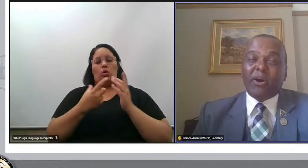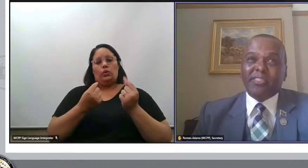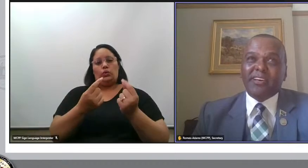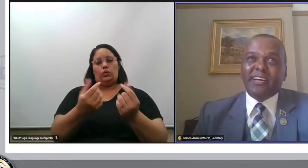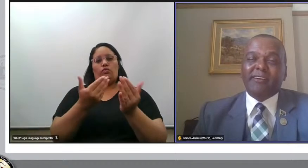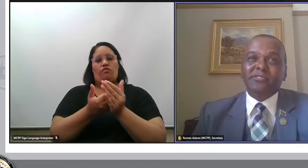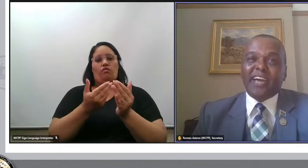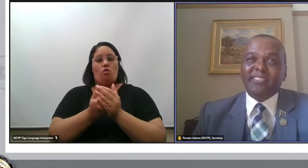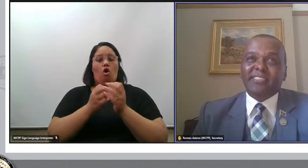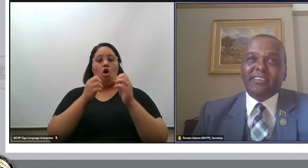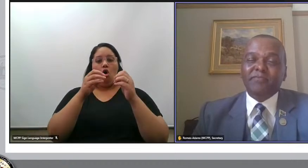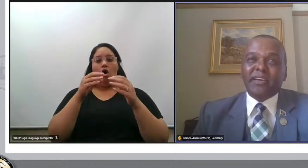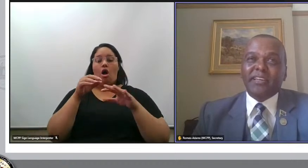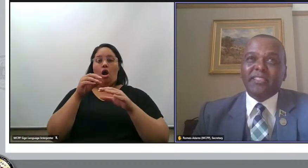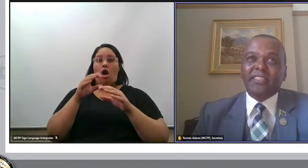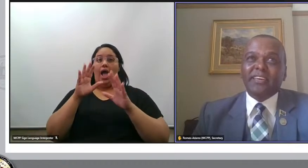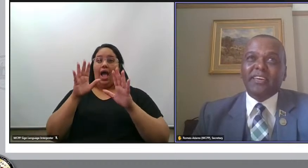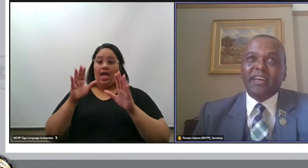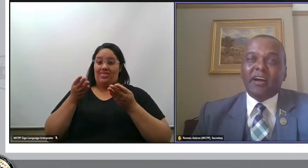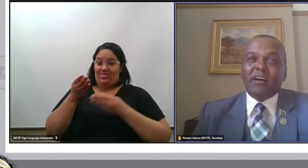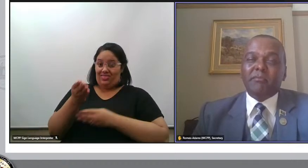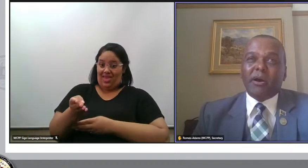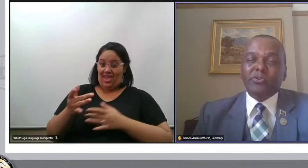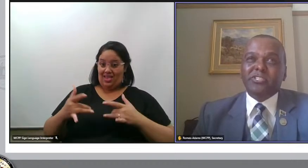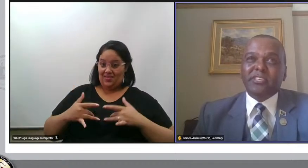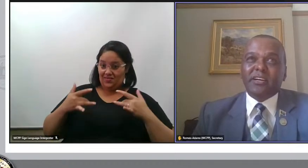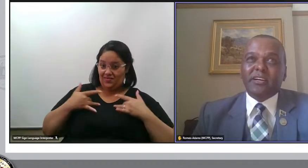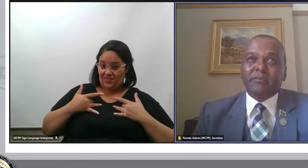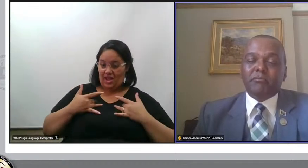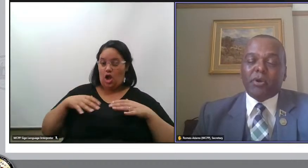whether it be on the ground,